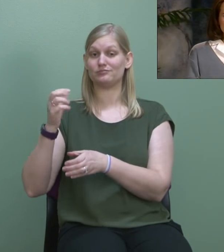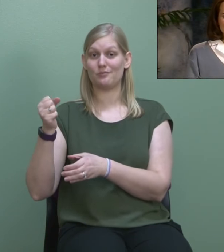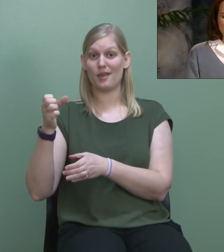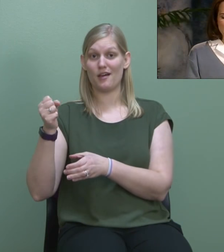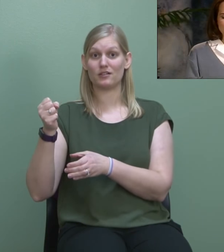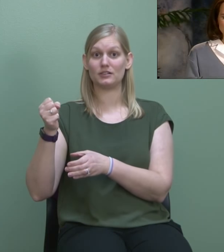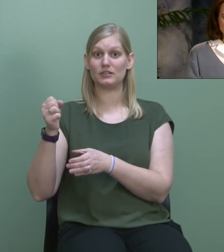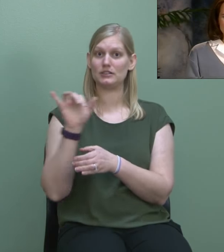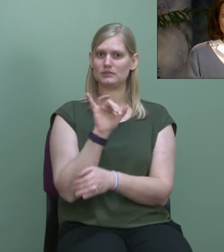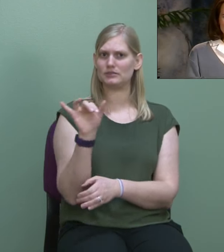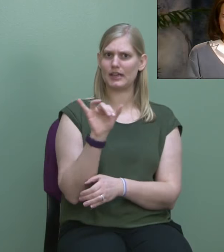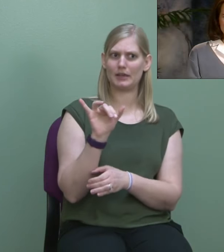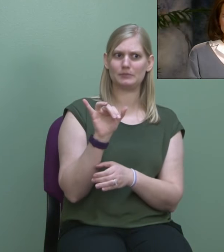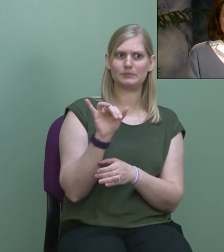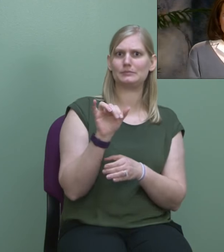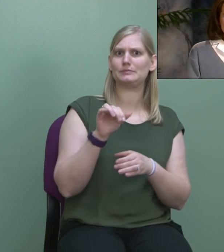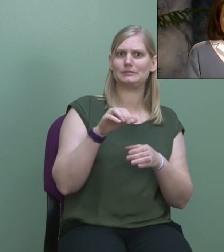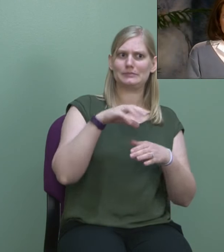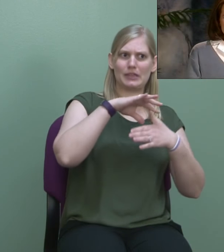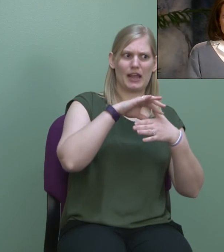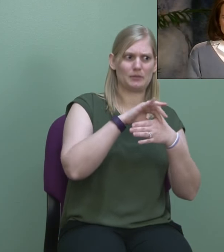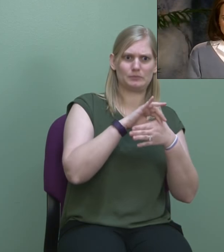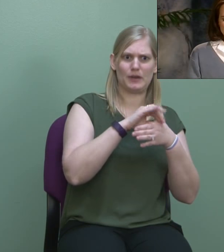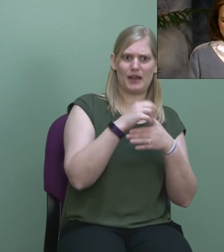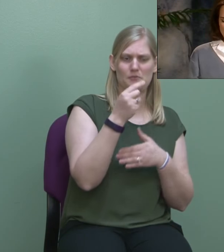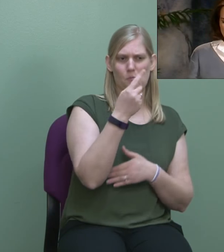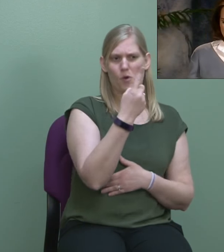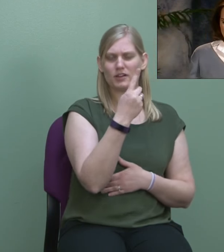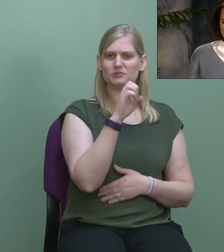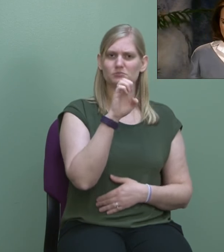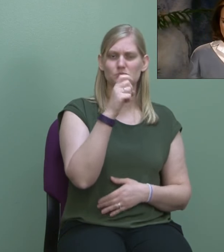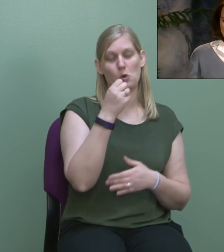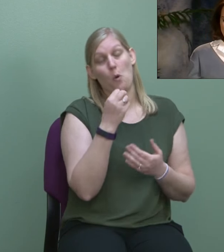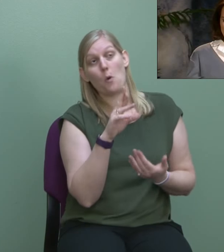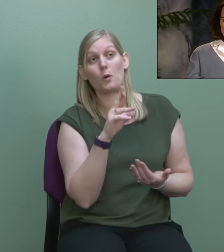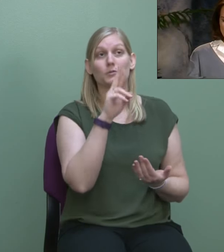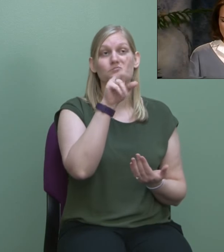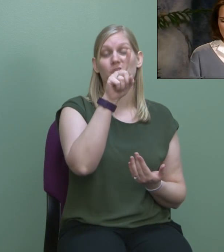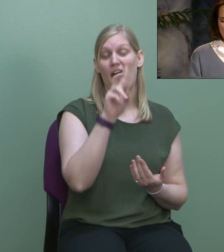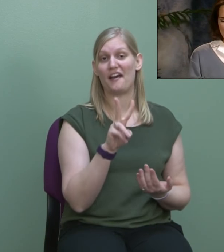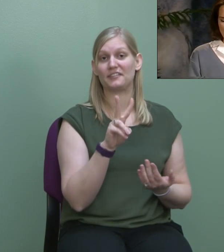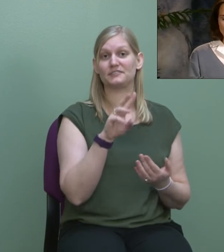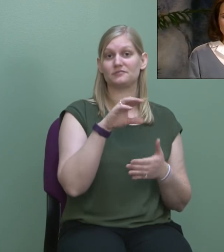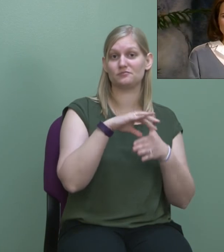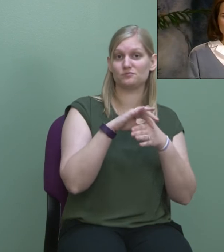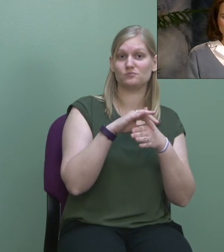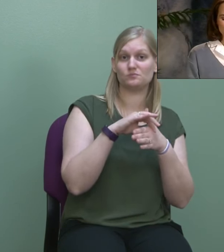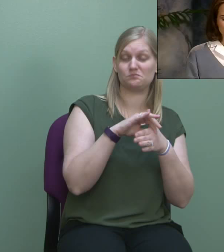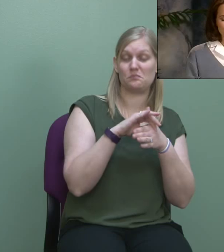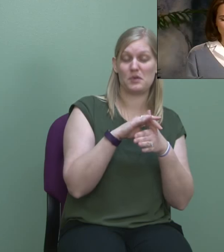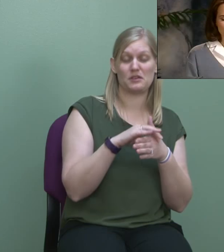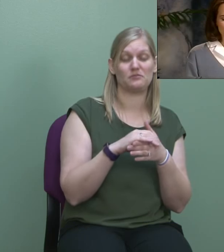meat, or a half of a serving of meat. From the milk,